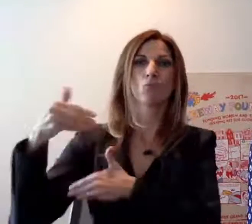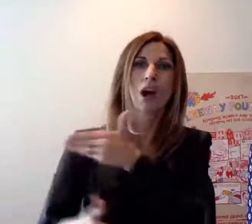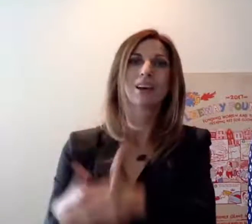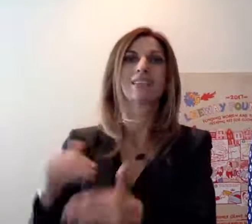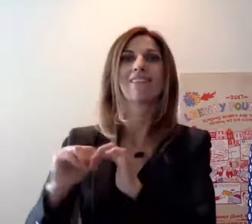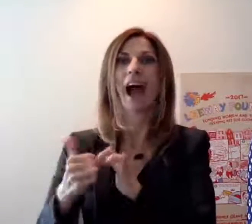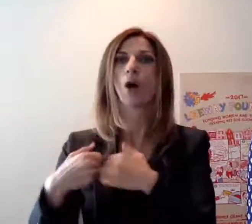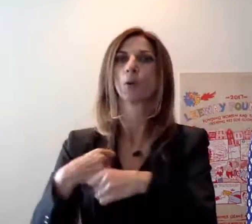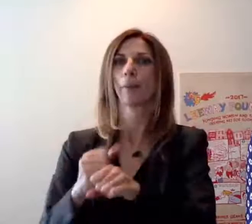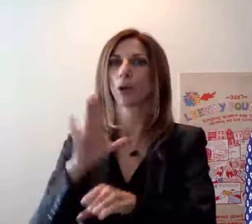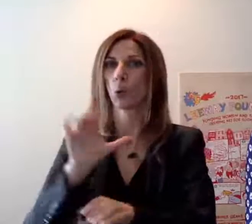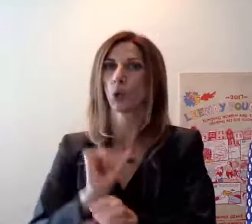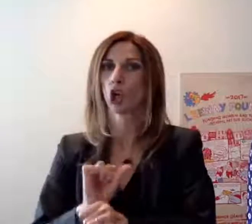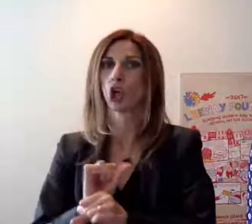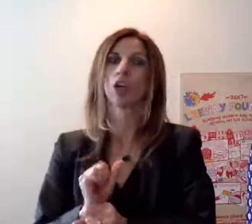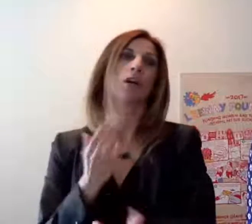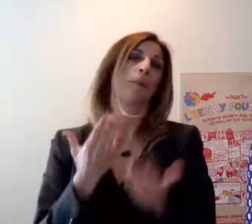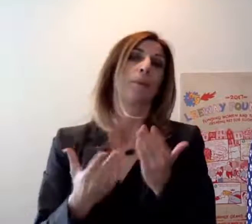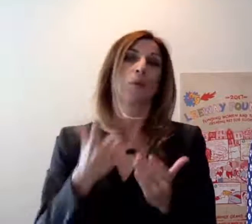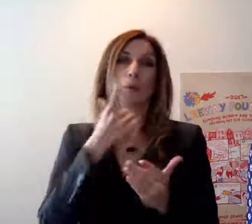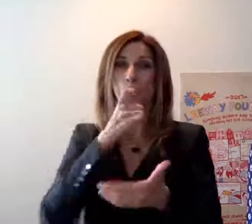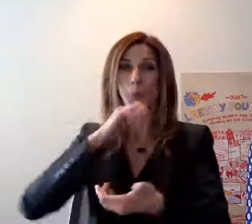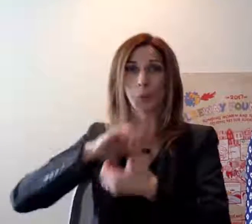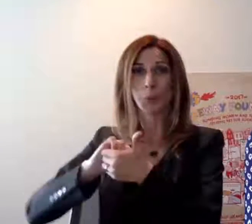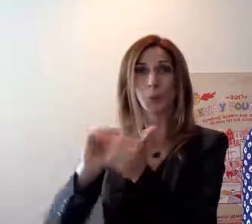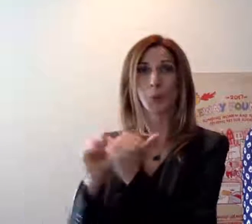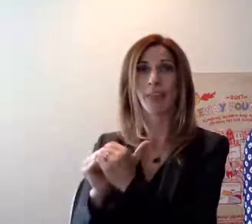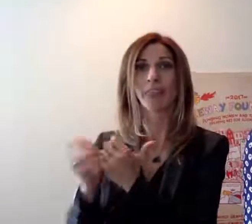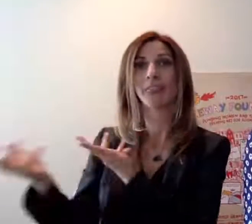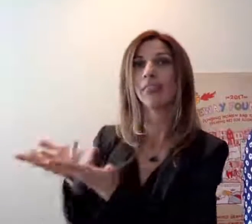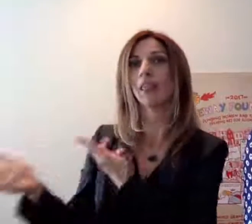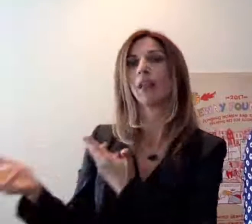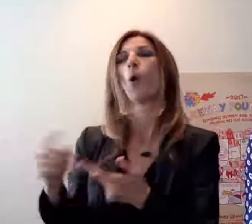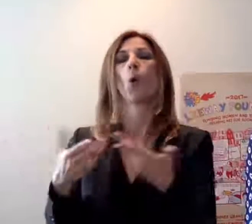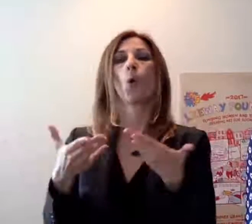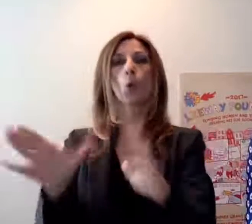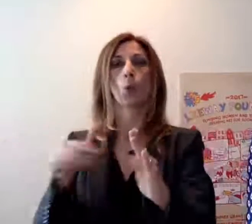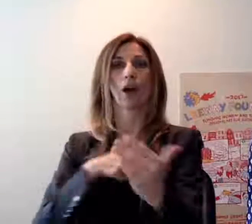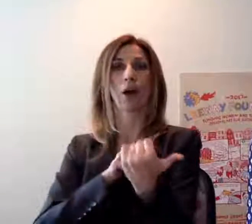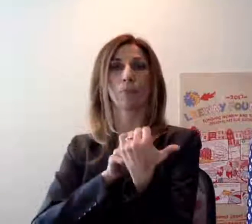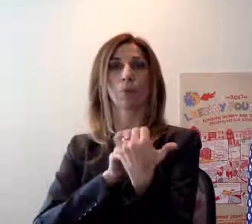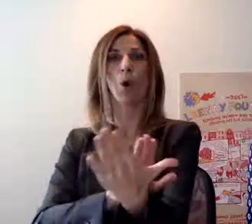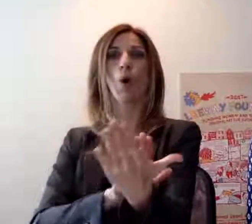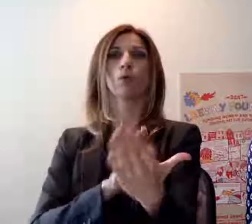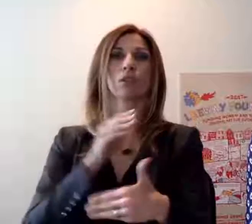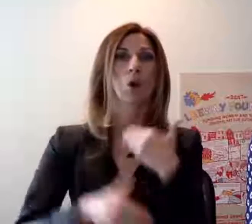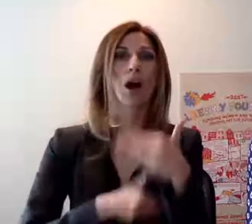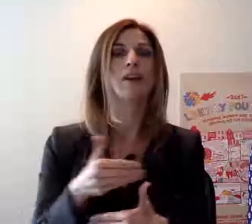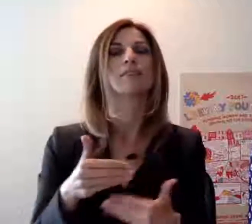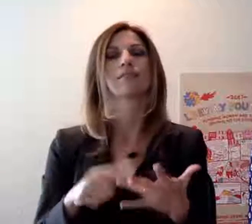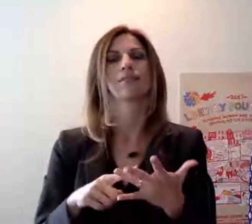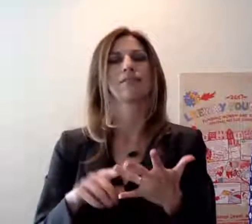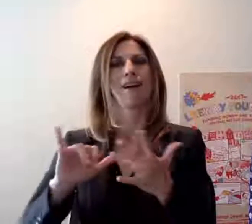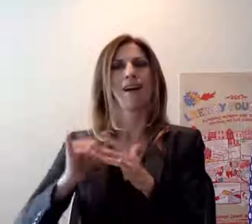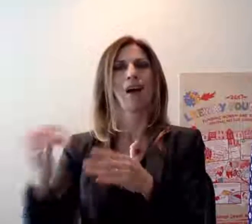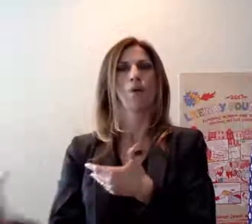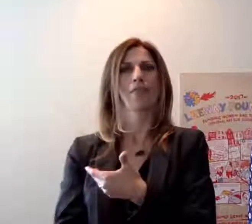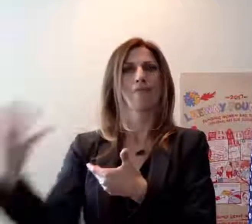work? It might be who you collaborate with or the way that you approach your process. How is it embodied in